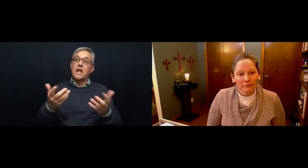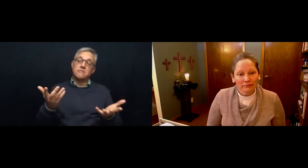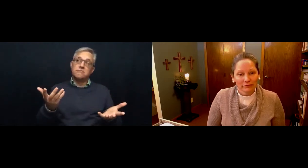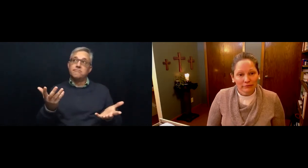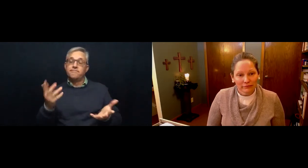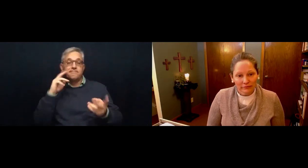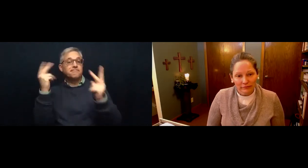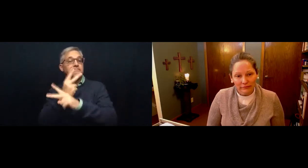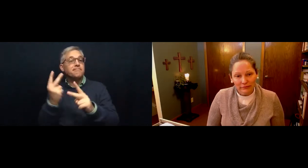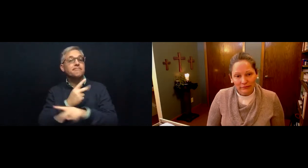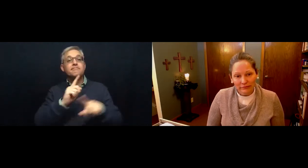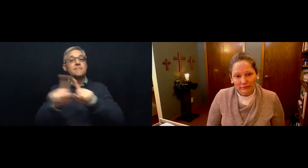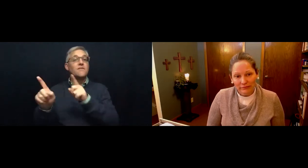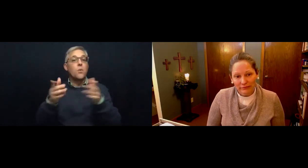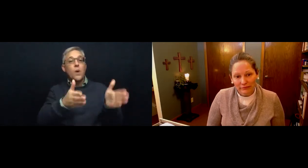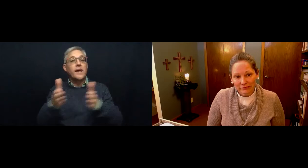others.